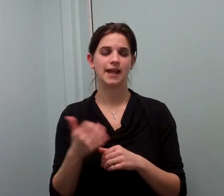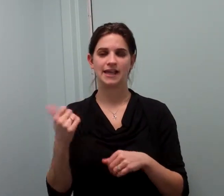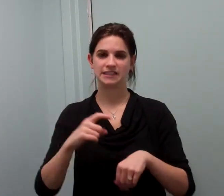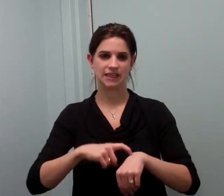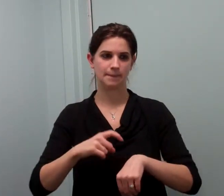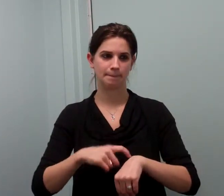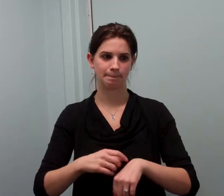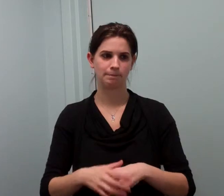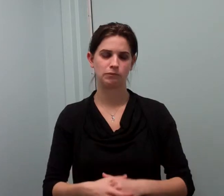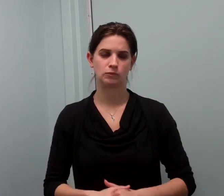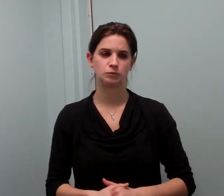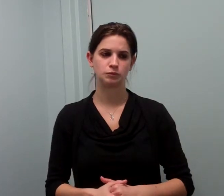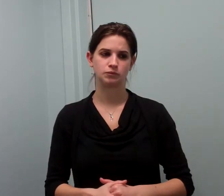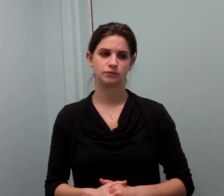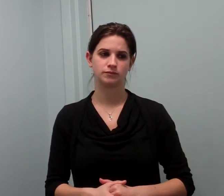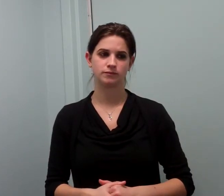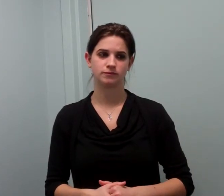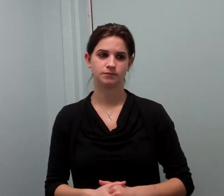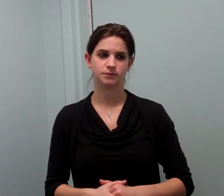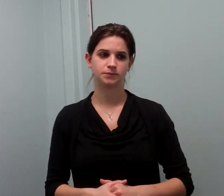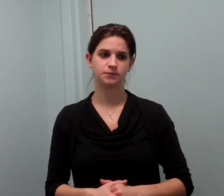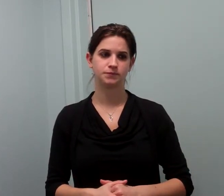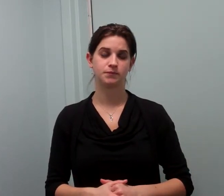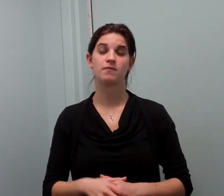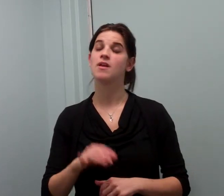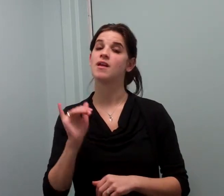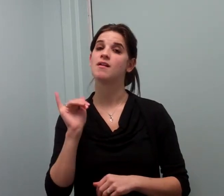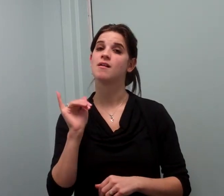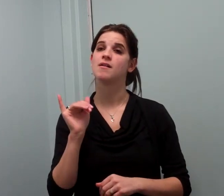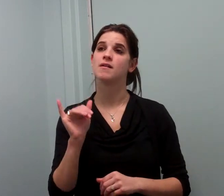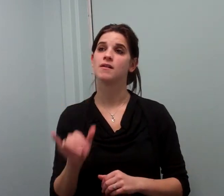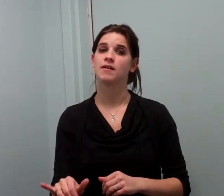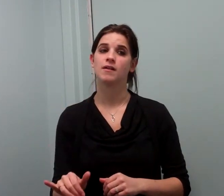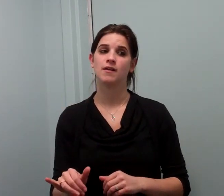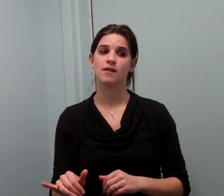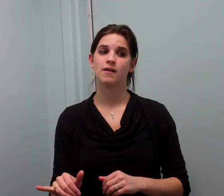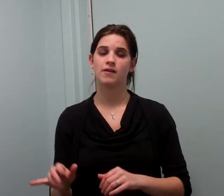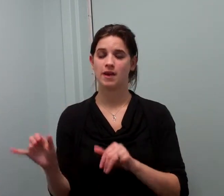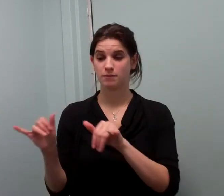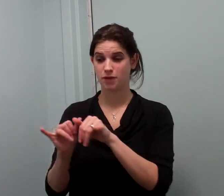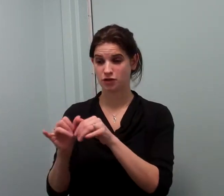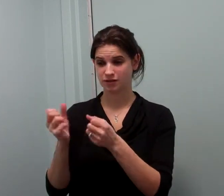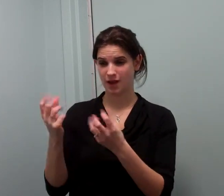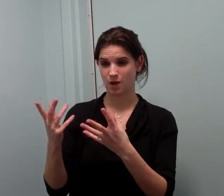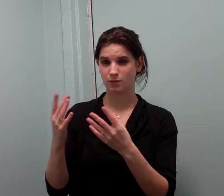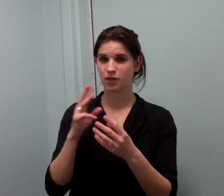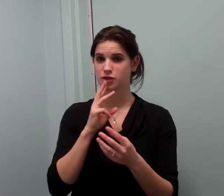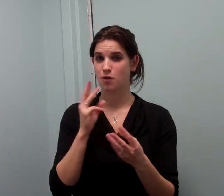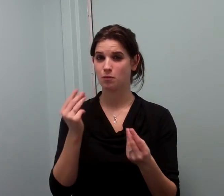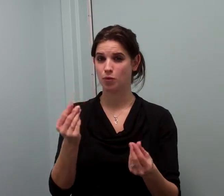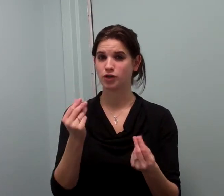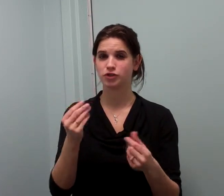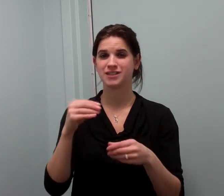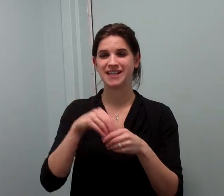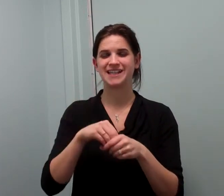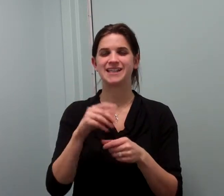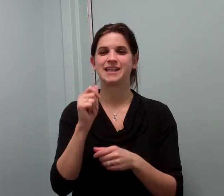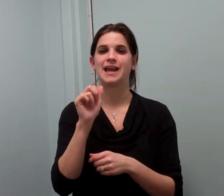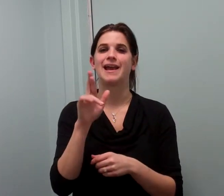place. So that's a measure of how much moisture is in the air. This is not concerned with temperature. This is not concerned